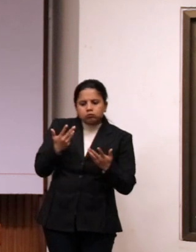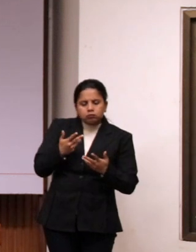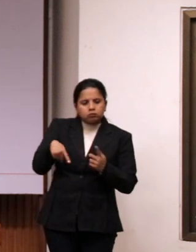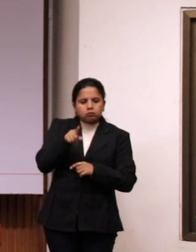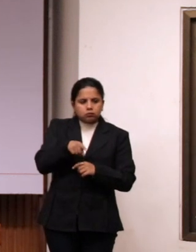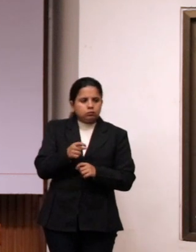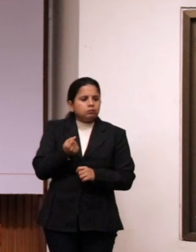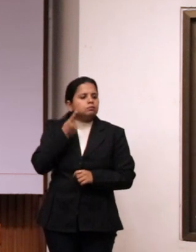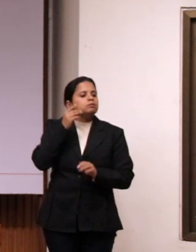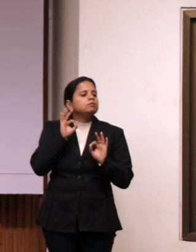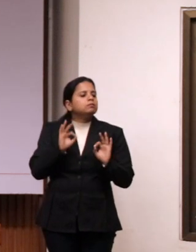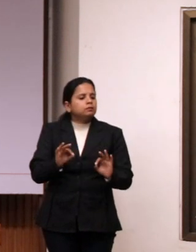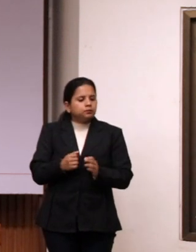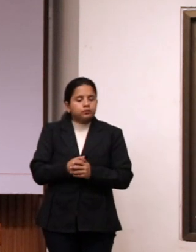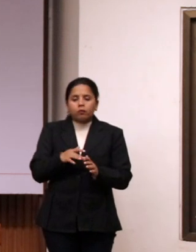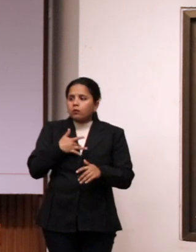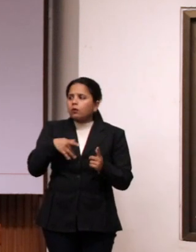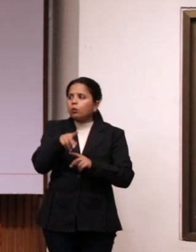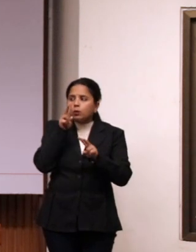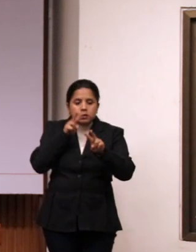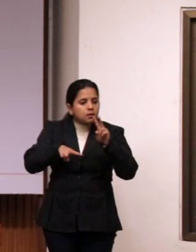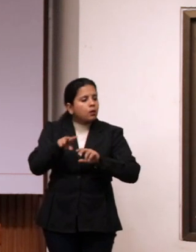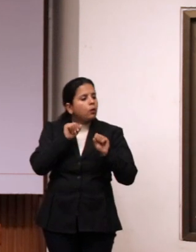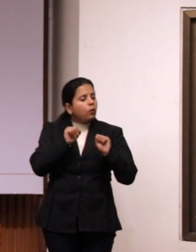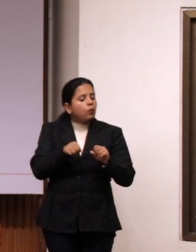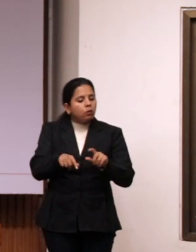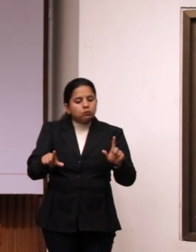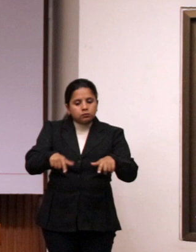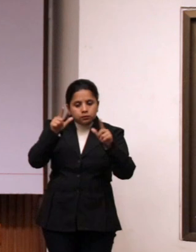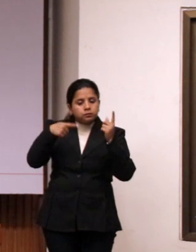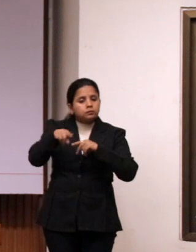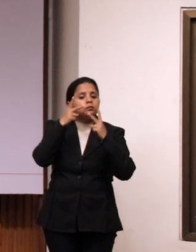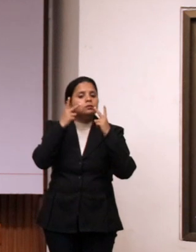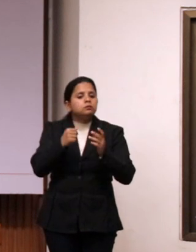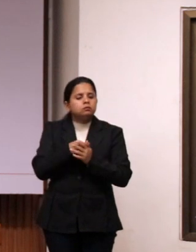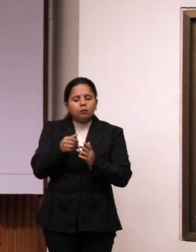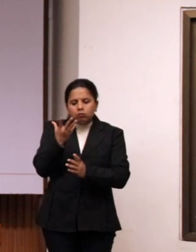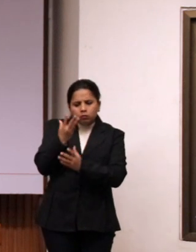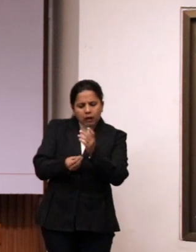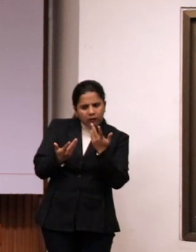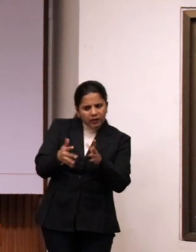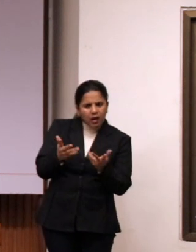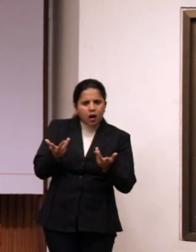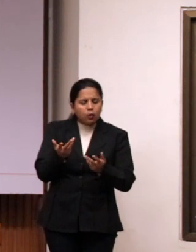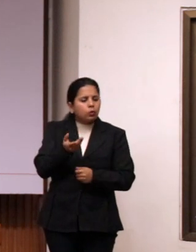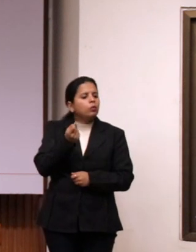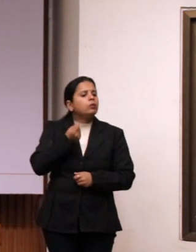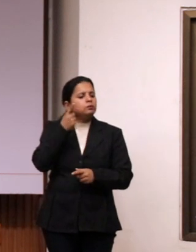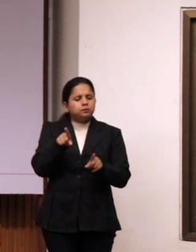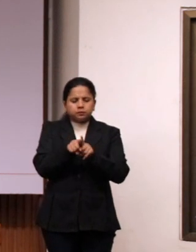need to have proper understanding that how you see that forest is degraded or not. The similar way